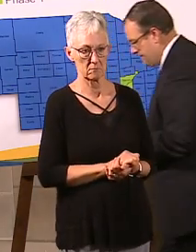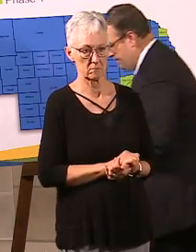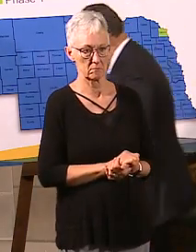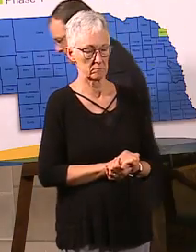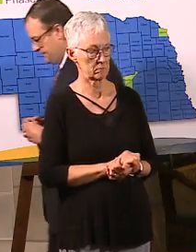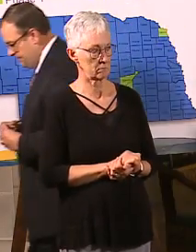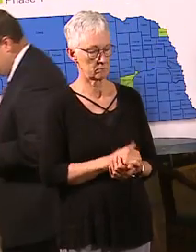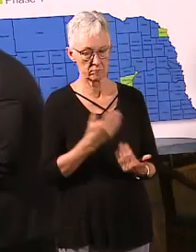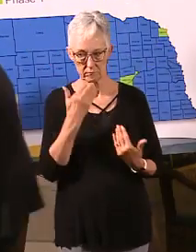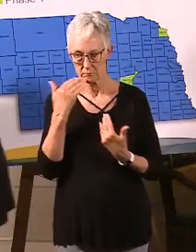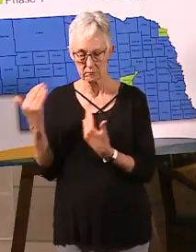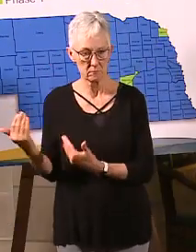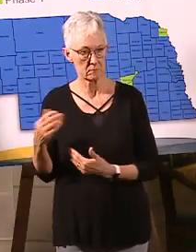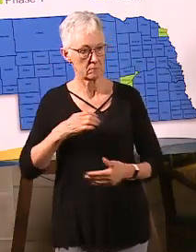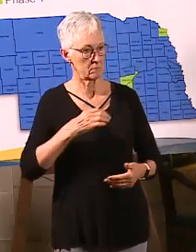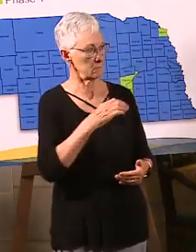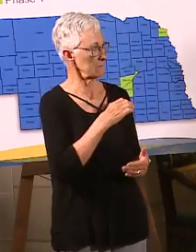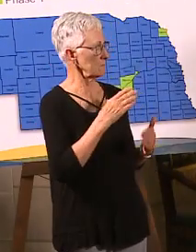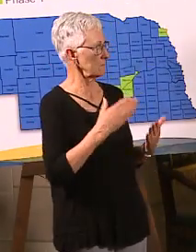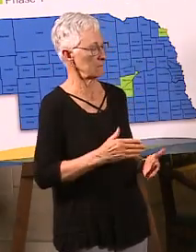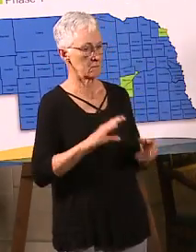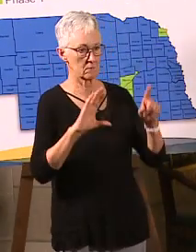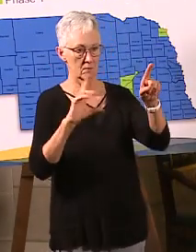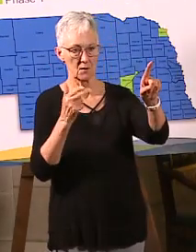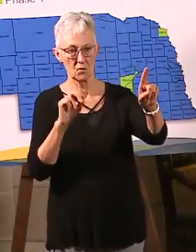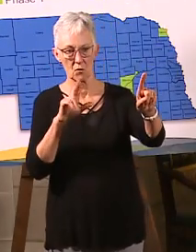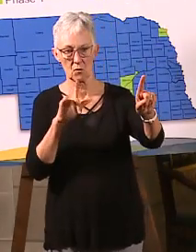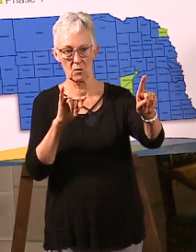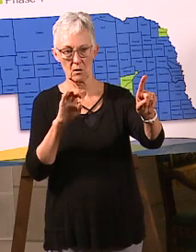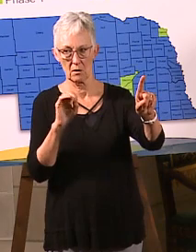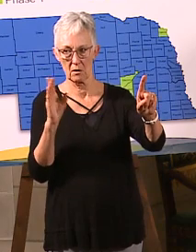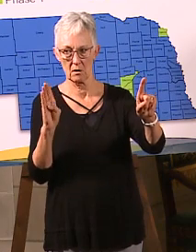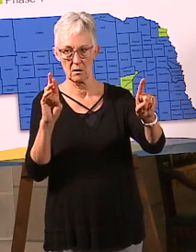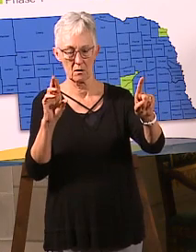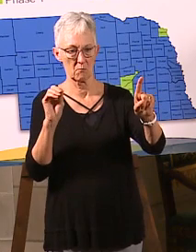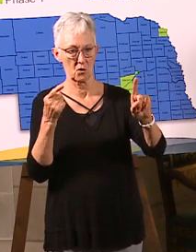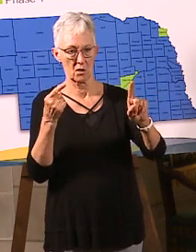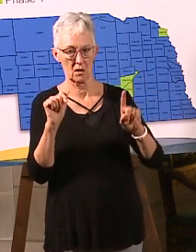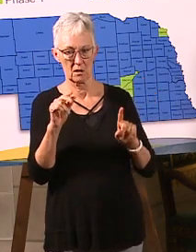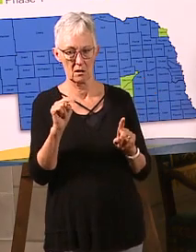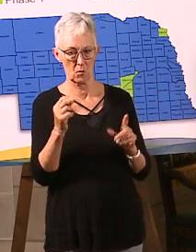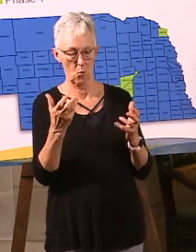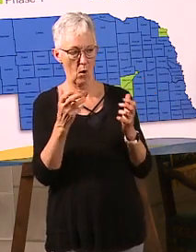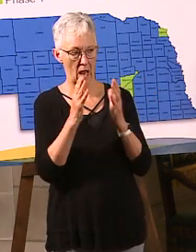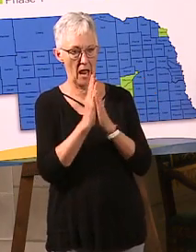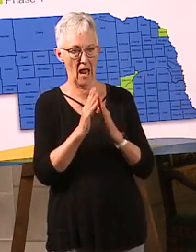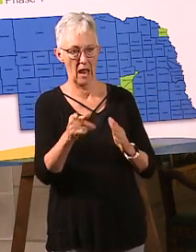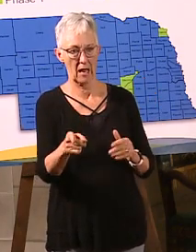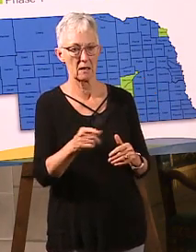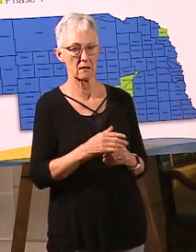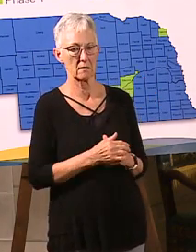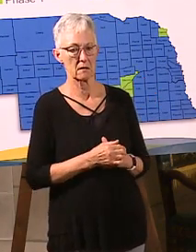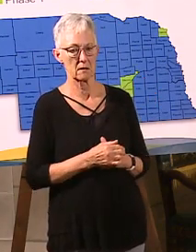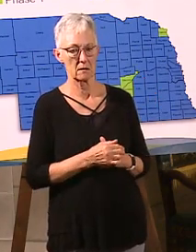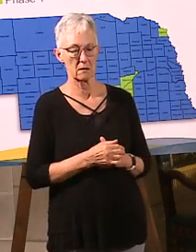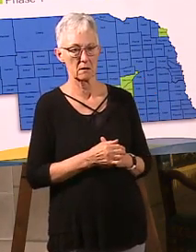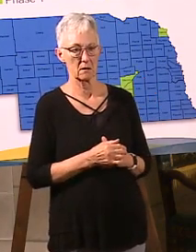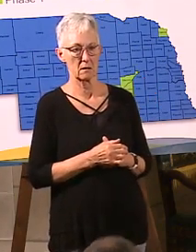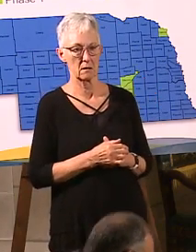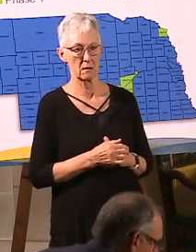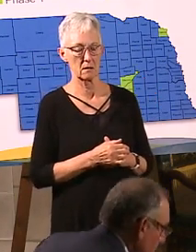Thank you, Commissioner. And sorry, Charlie Brogan was looking for who, Taylor? To know from Dr. Anton, is it time? Dr. Anto. Is it time to let people visit